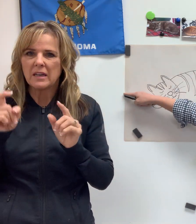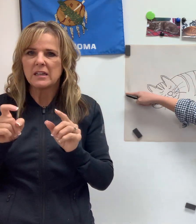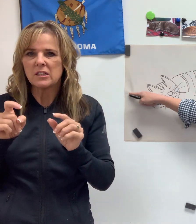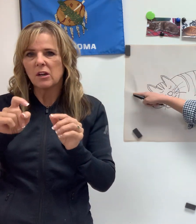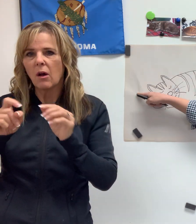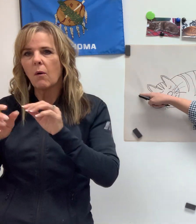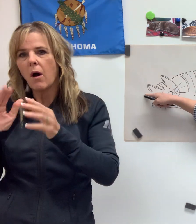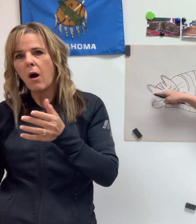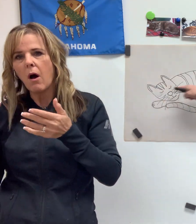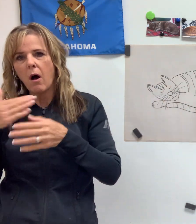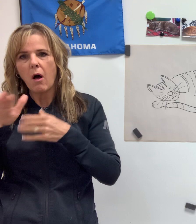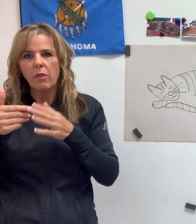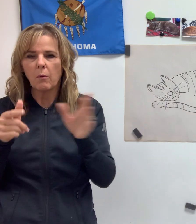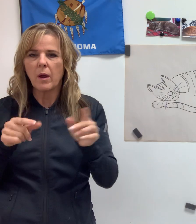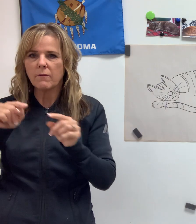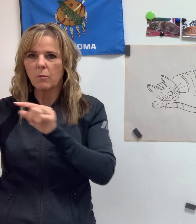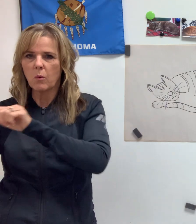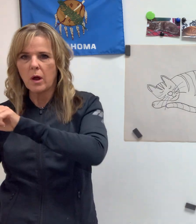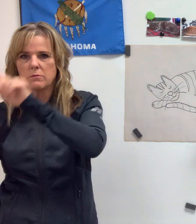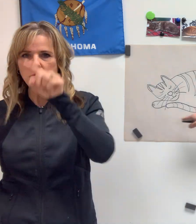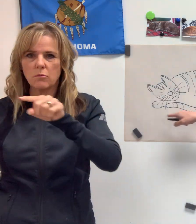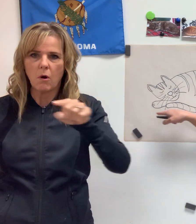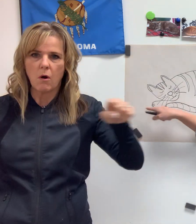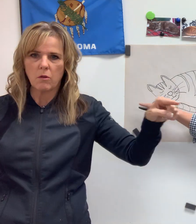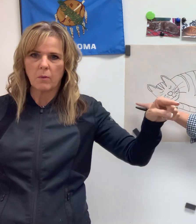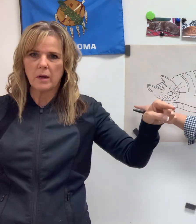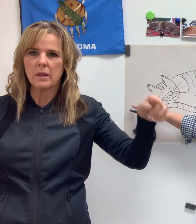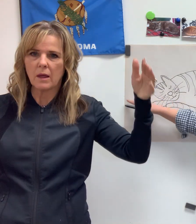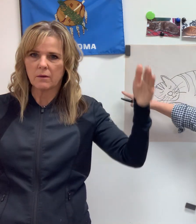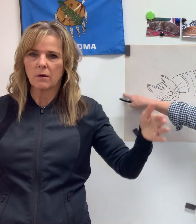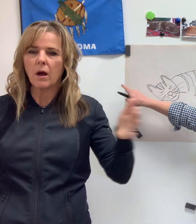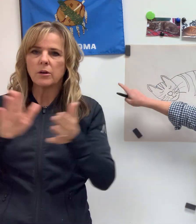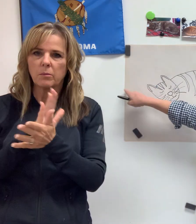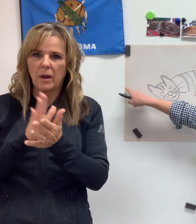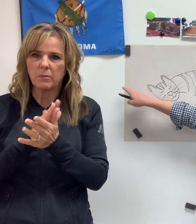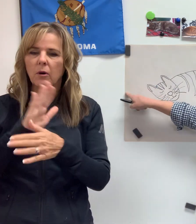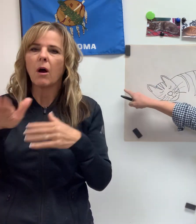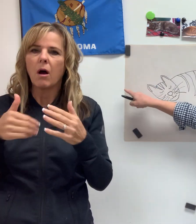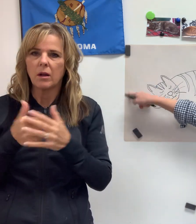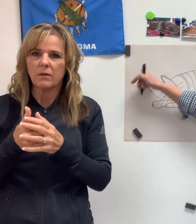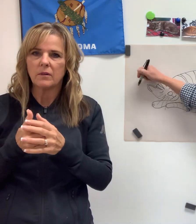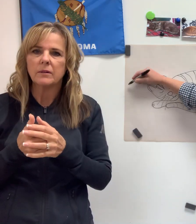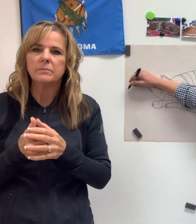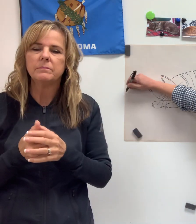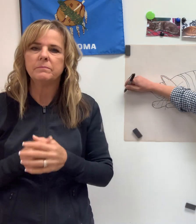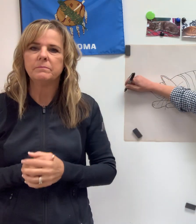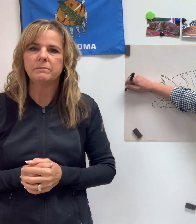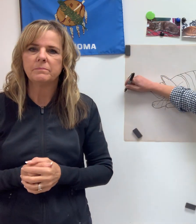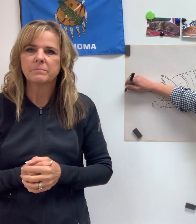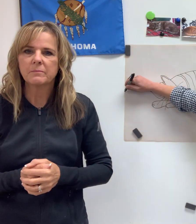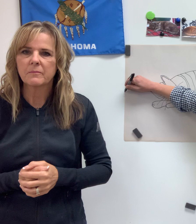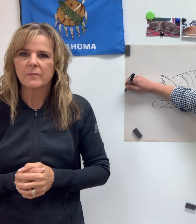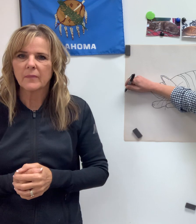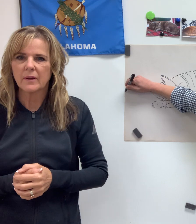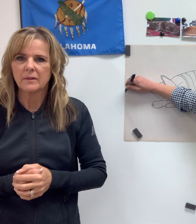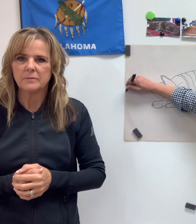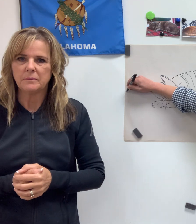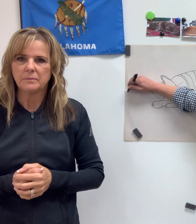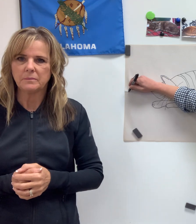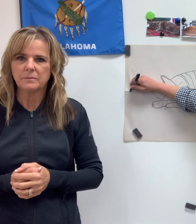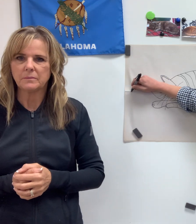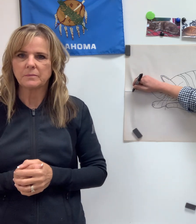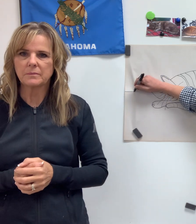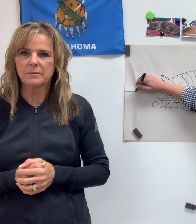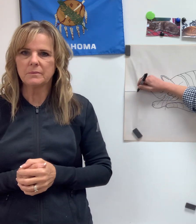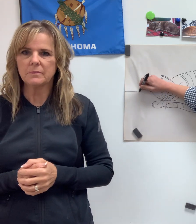go all the way from one side to the other, okay? So all the way off my paper is where I'm gonna start. And